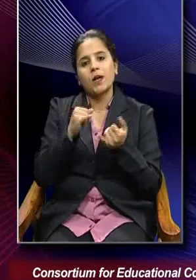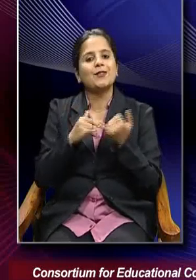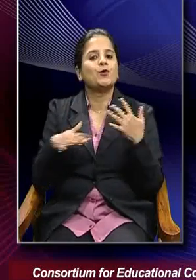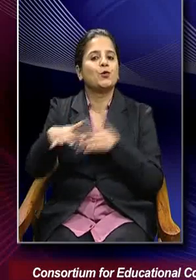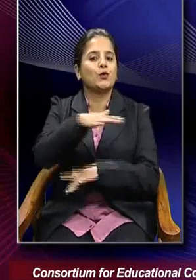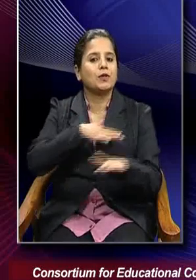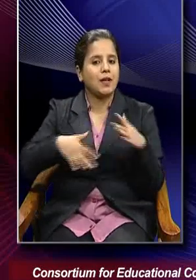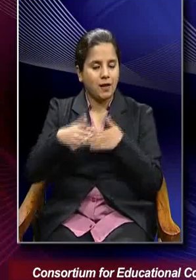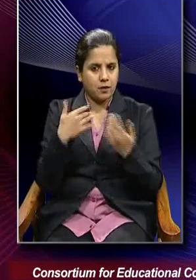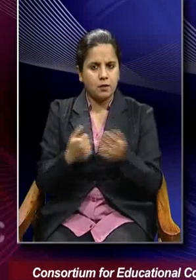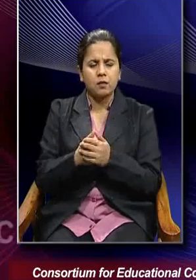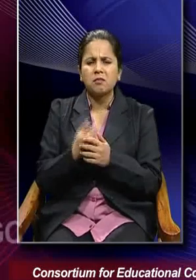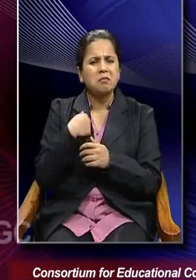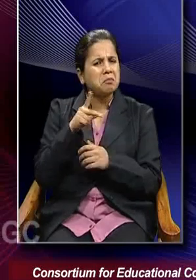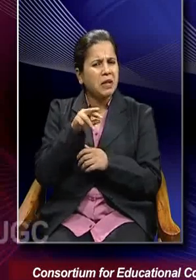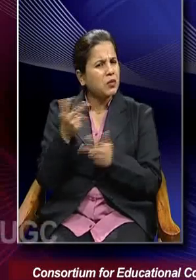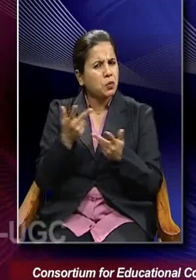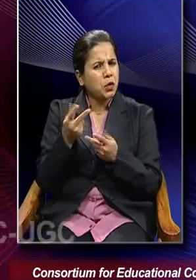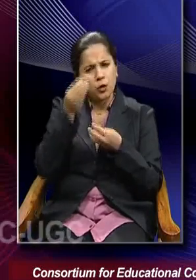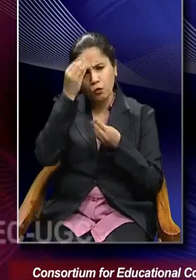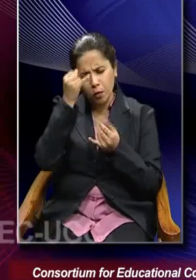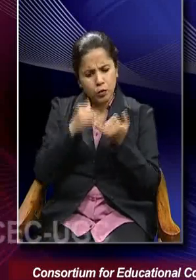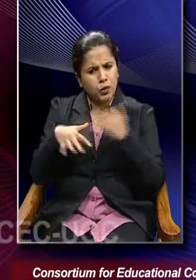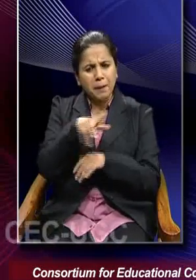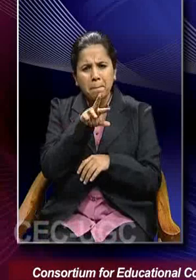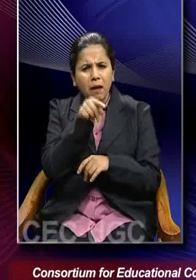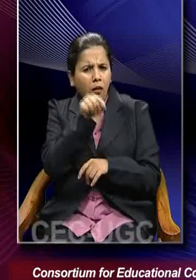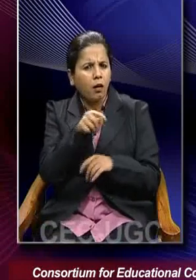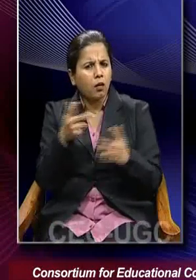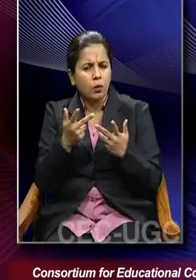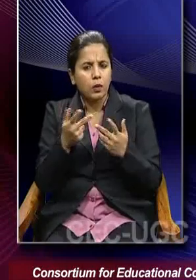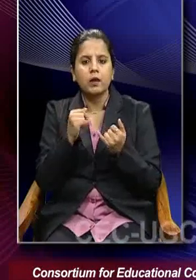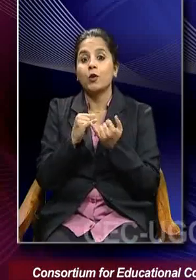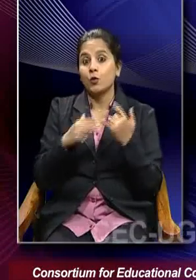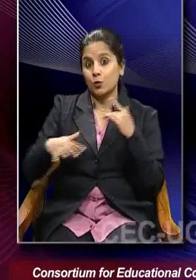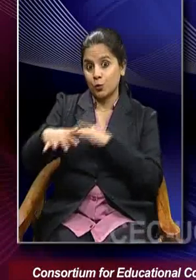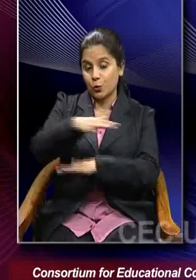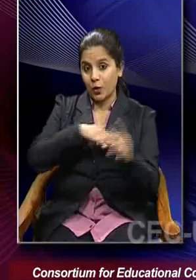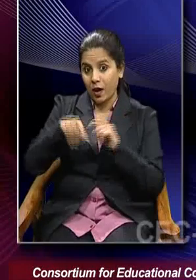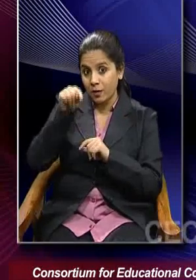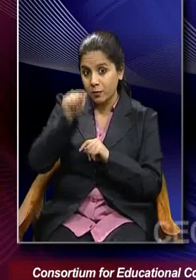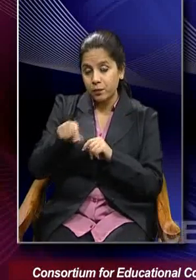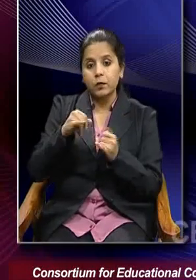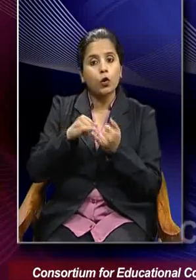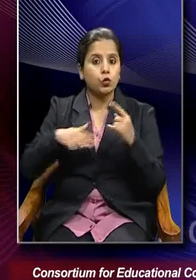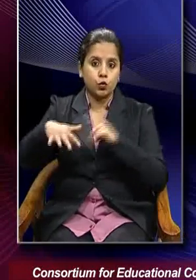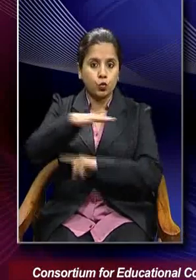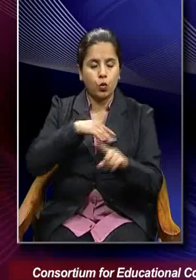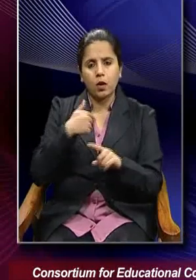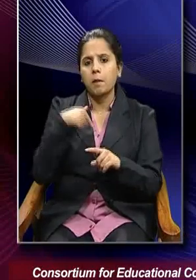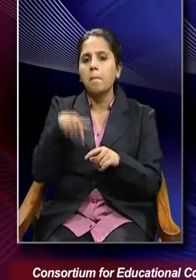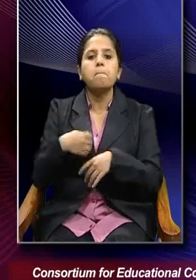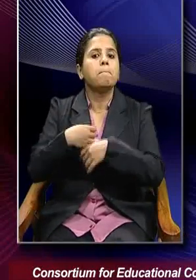society. What do we mean by information society? That is society wherein